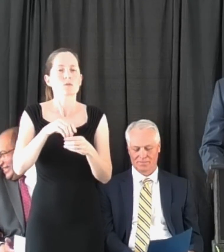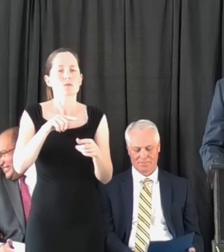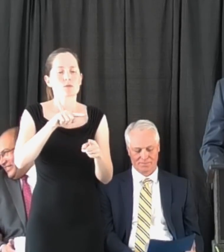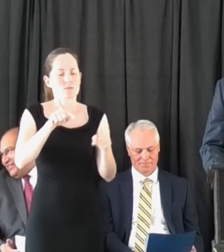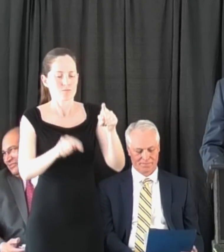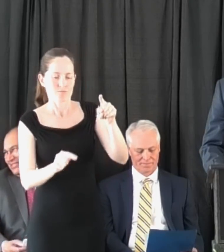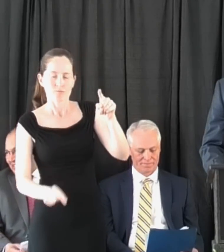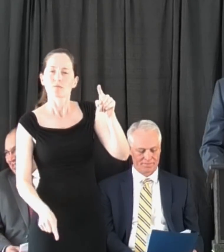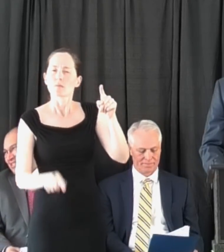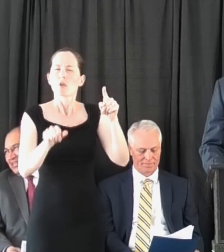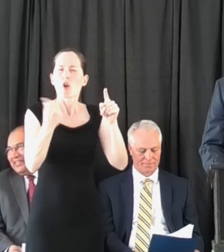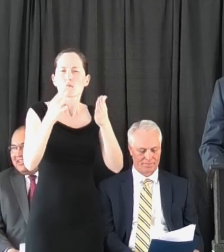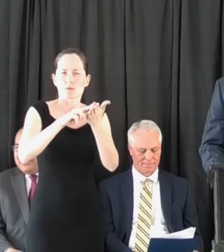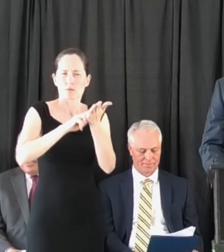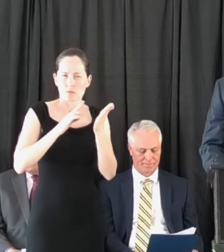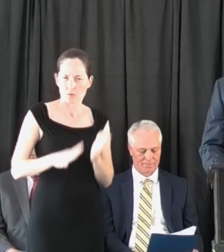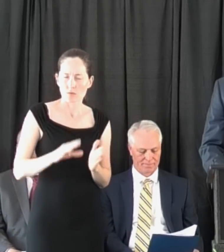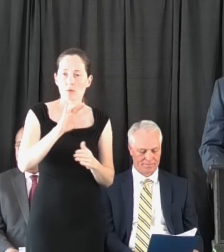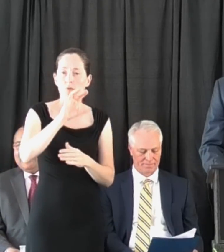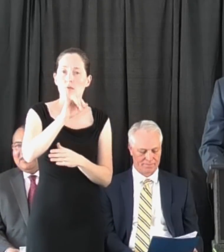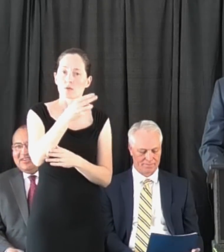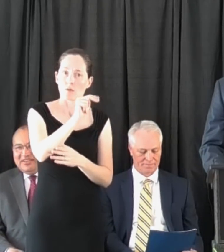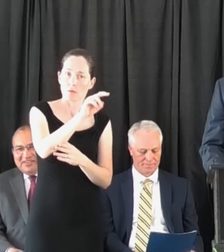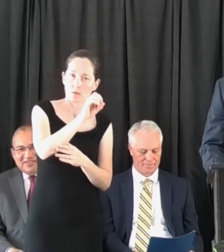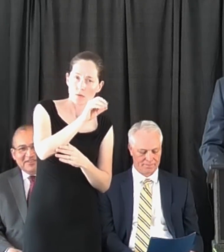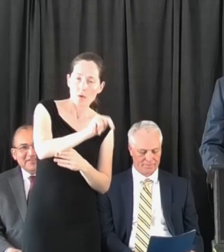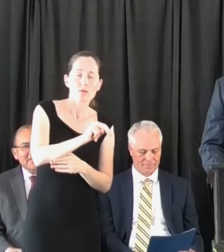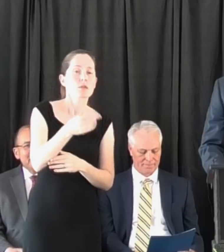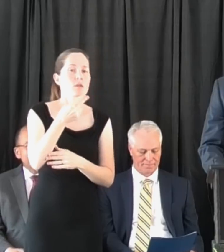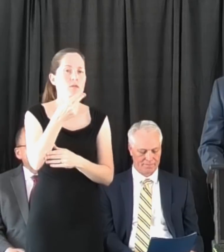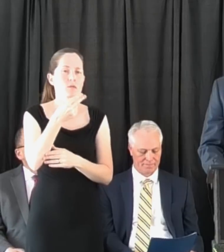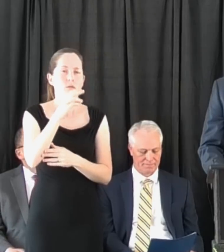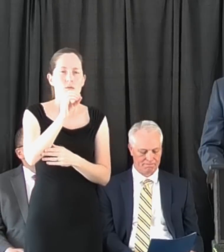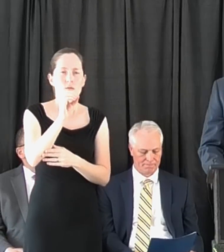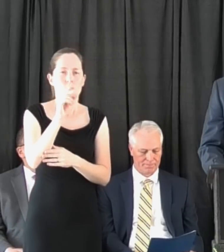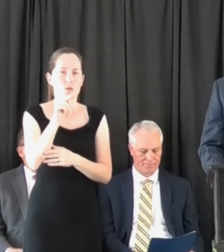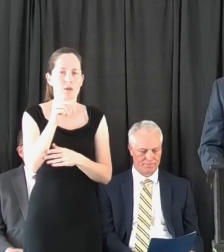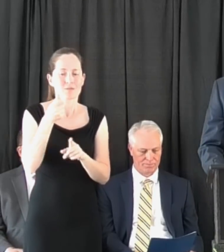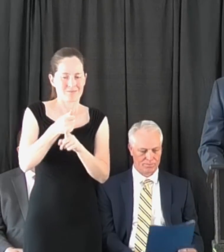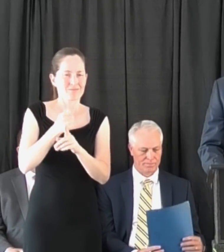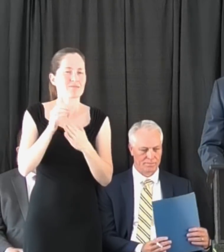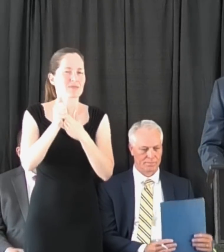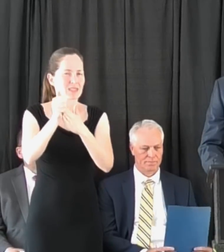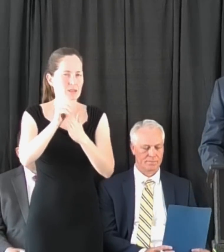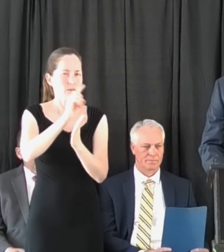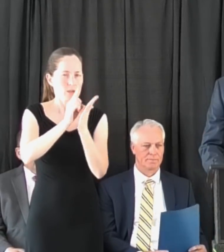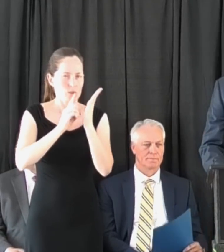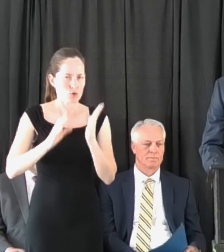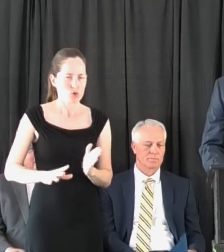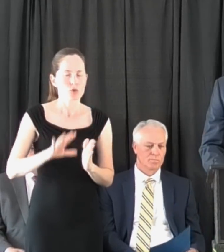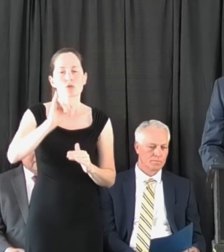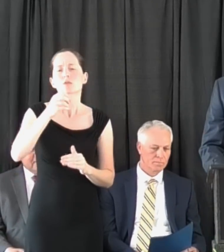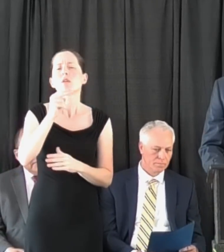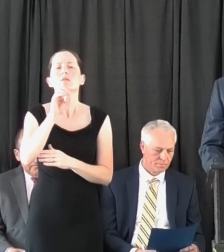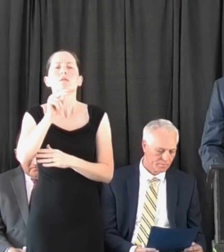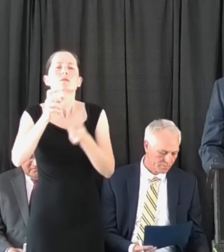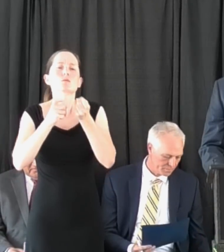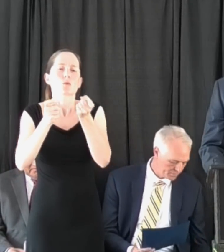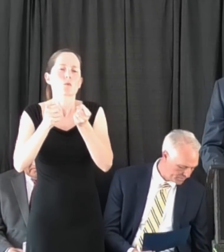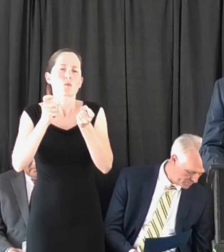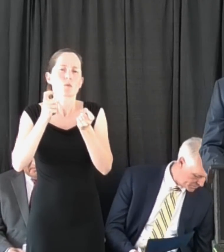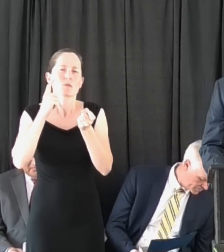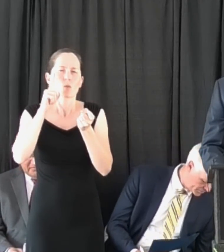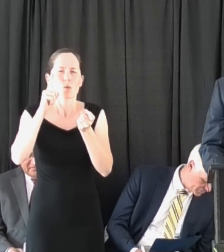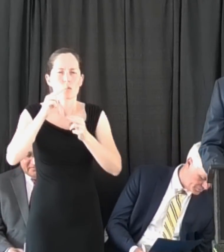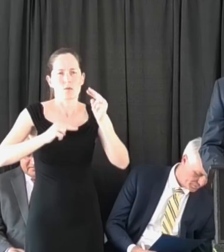and Harkins Builders as contractors, HOK as lead designer, and Johnson Controls as facilities manager, as well as dozens